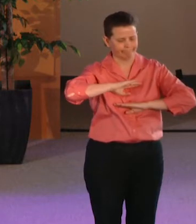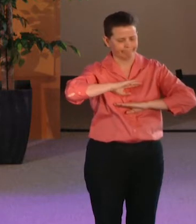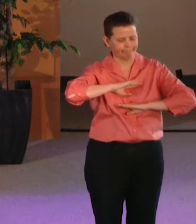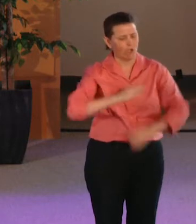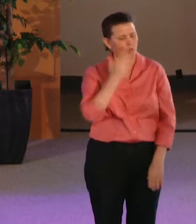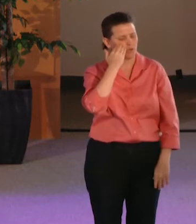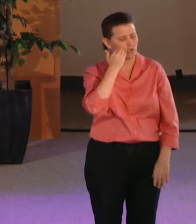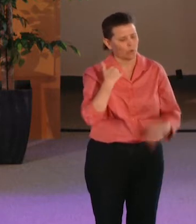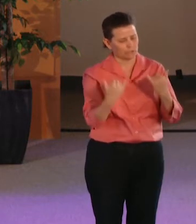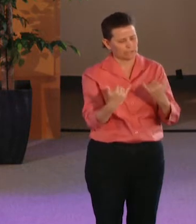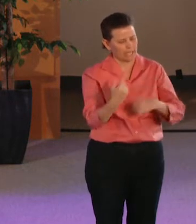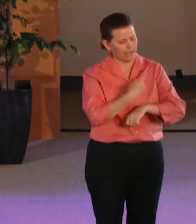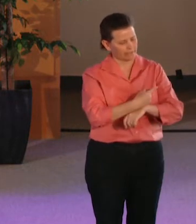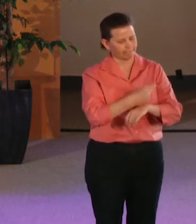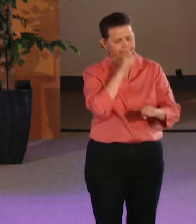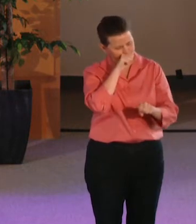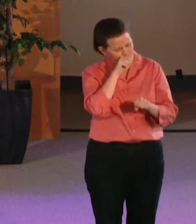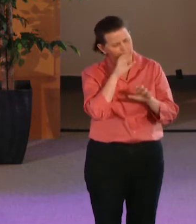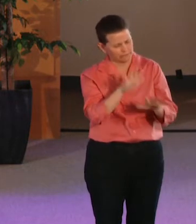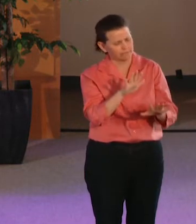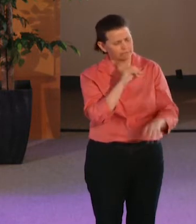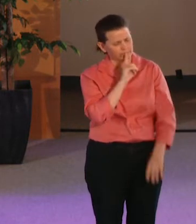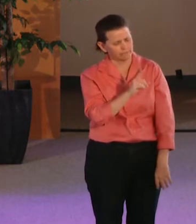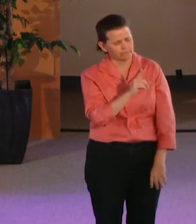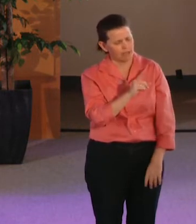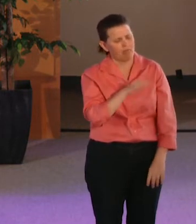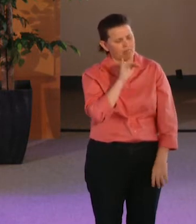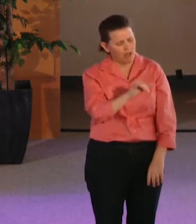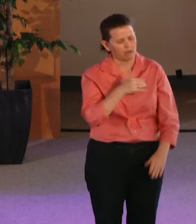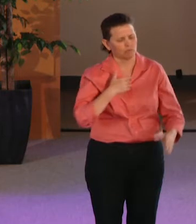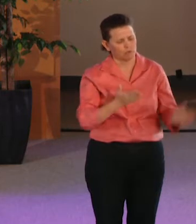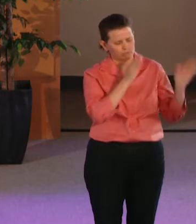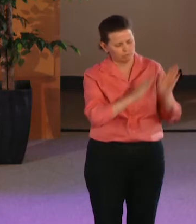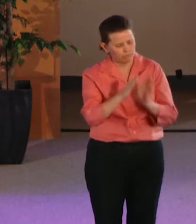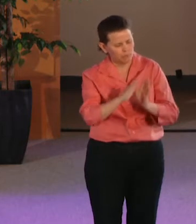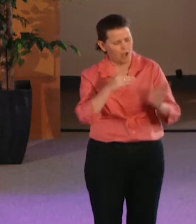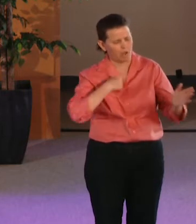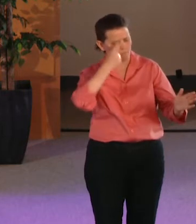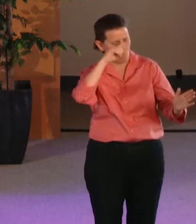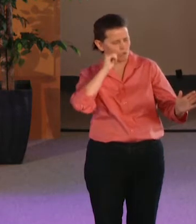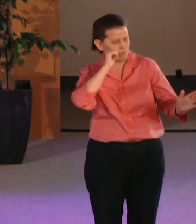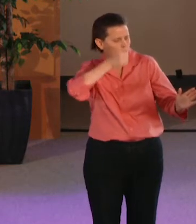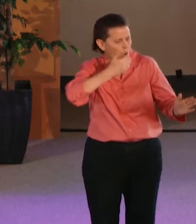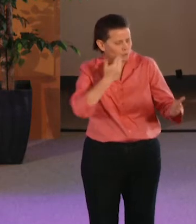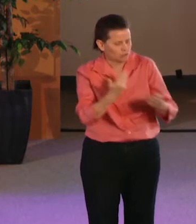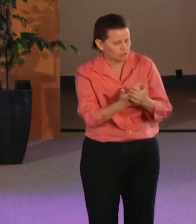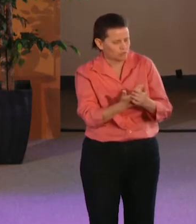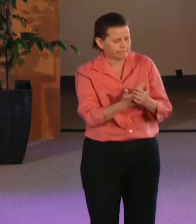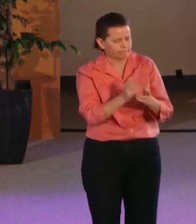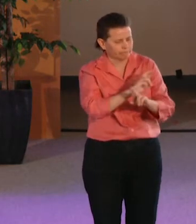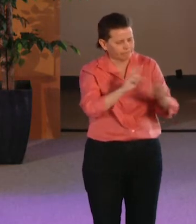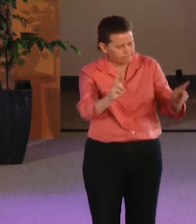have today, let us prepare the way for tomorrow's good. We live hopefully and give